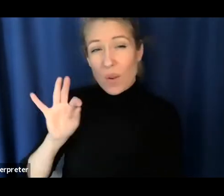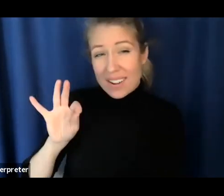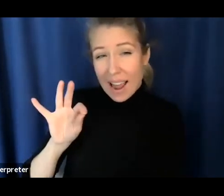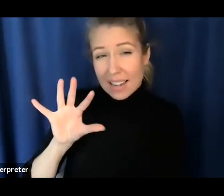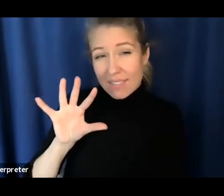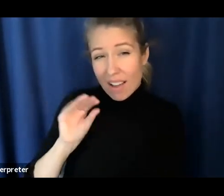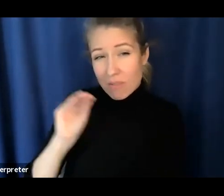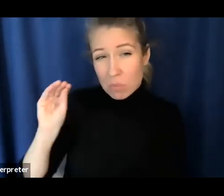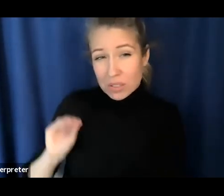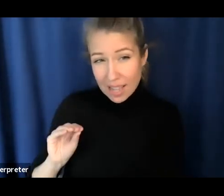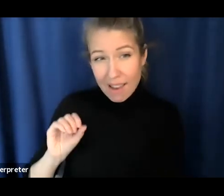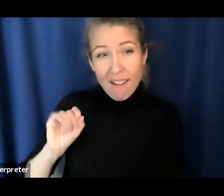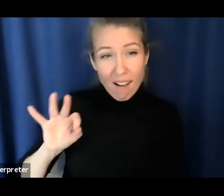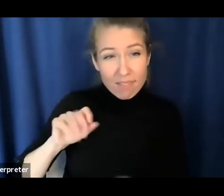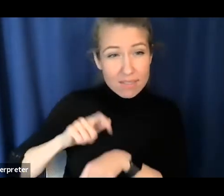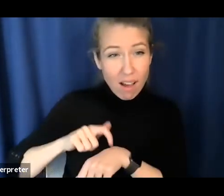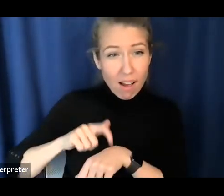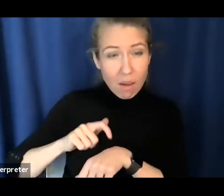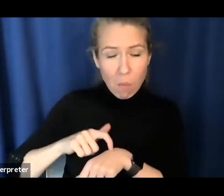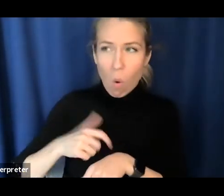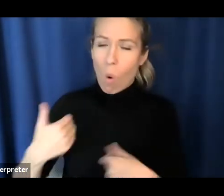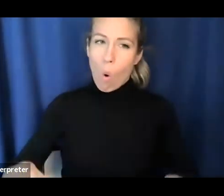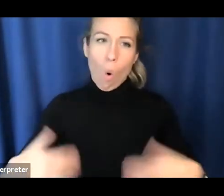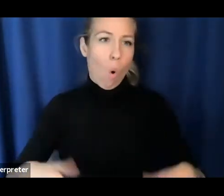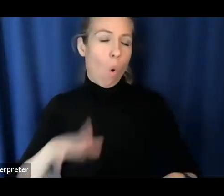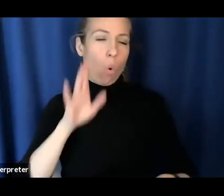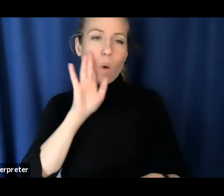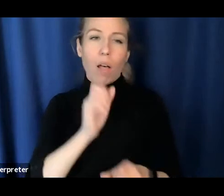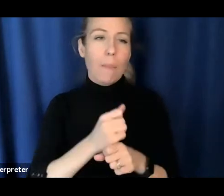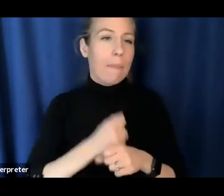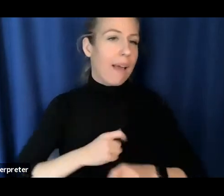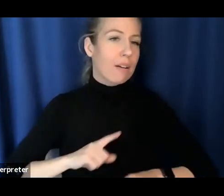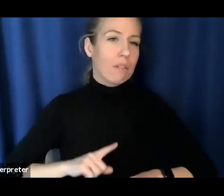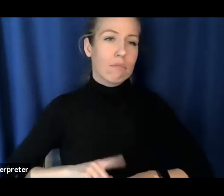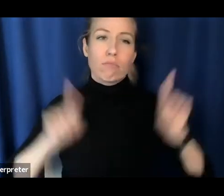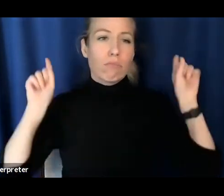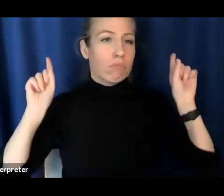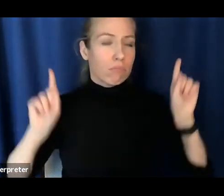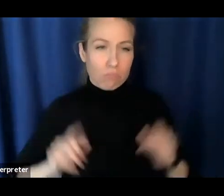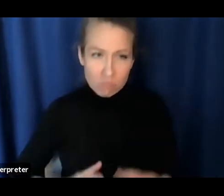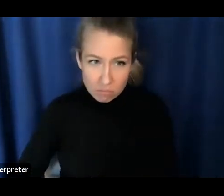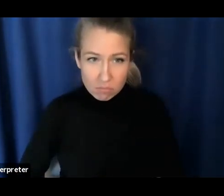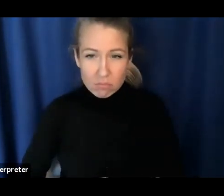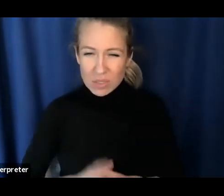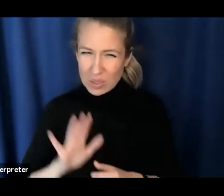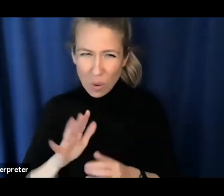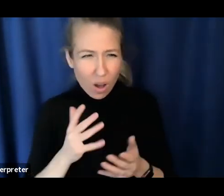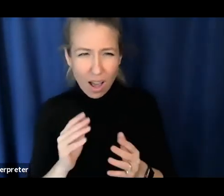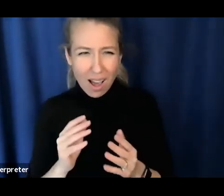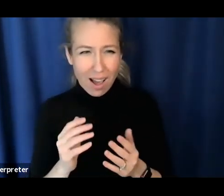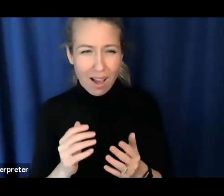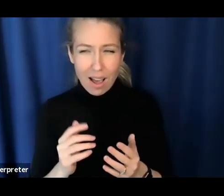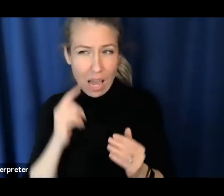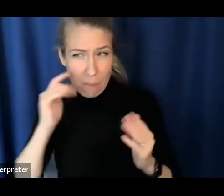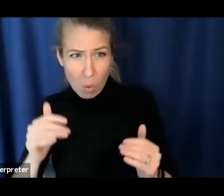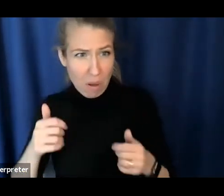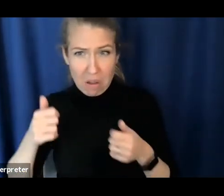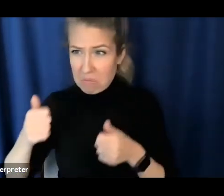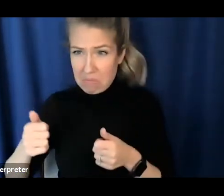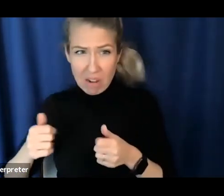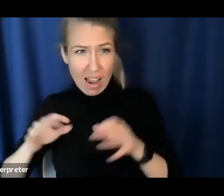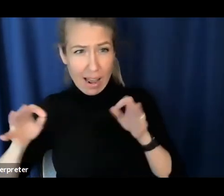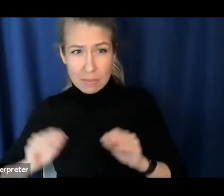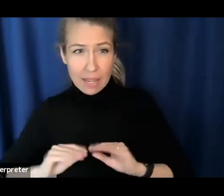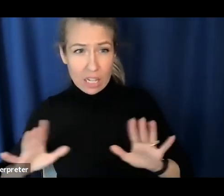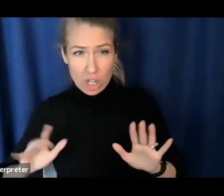it's dramatic of what will happen. So Chris, I don't know if I'll segue to you and correct any of that was incorrect. But at this point in